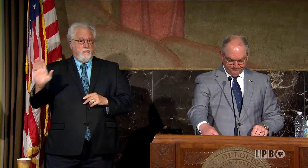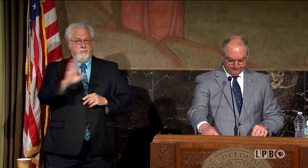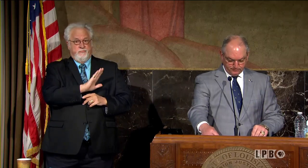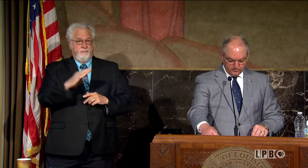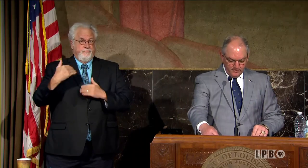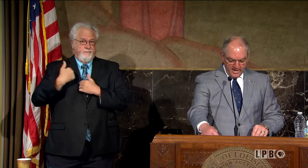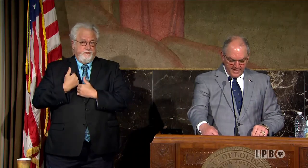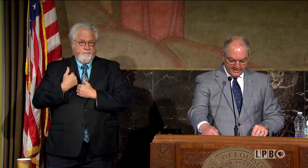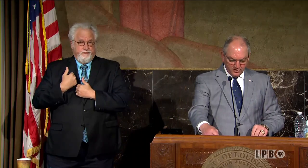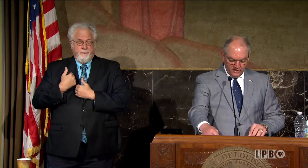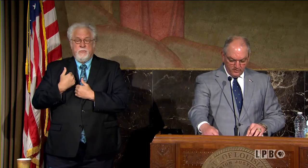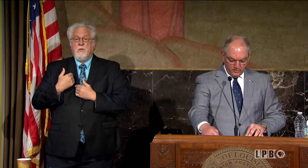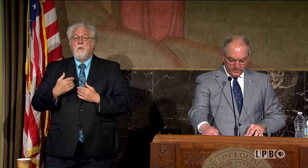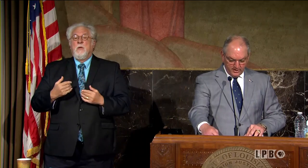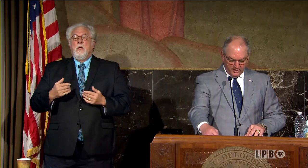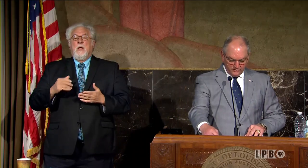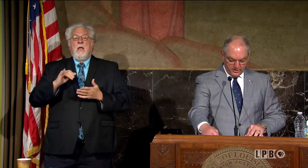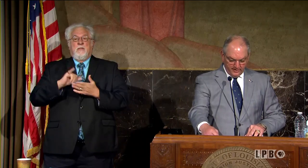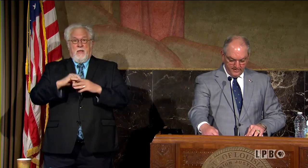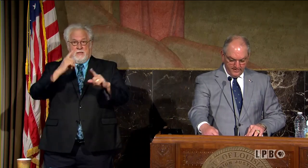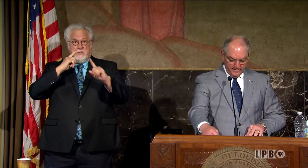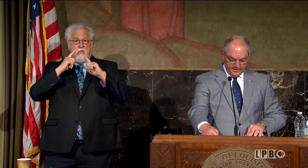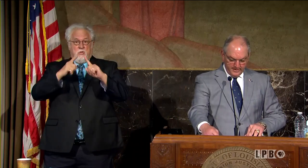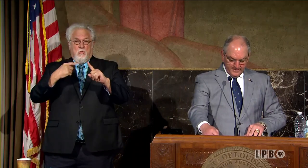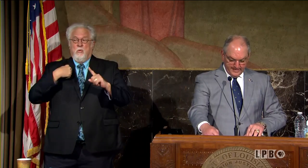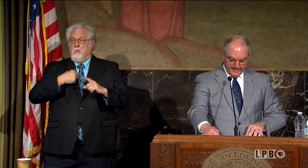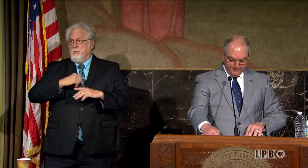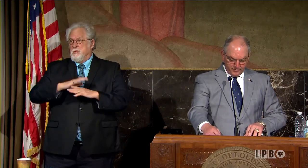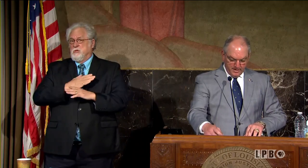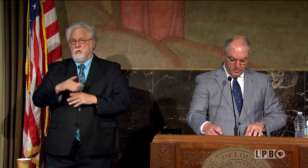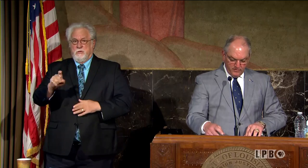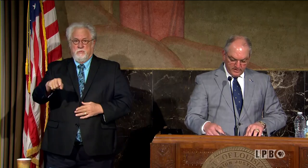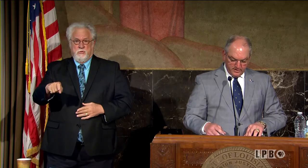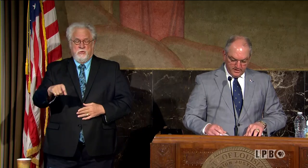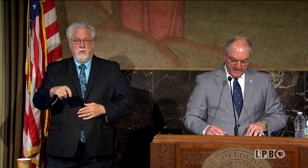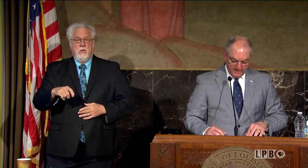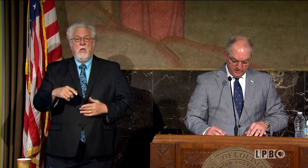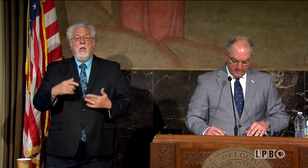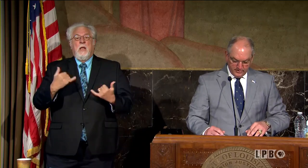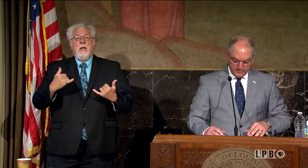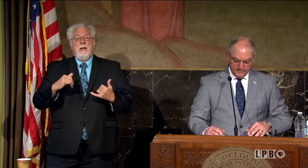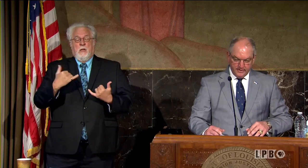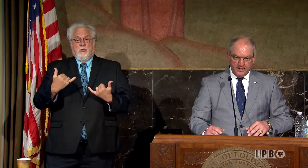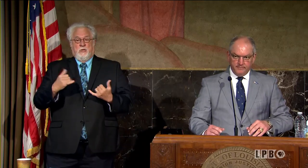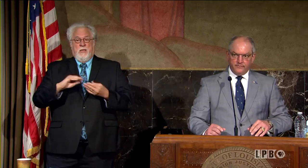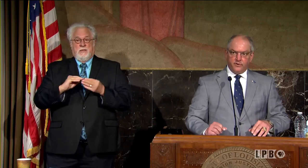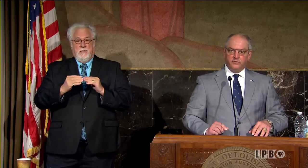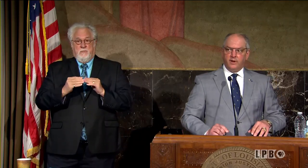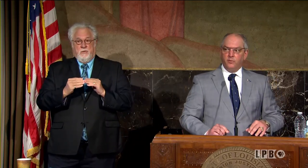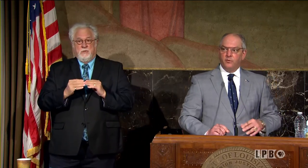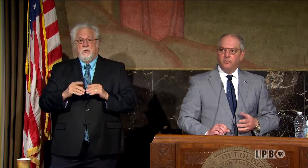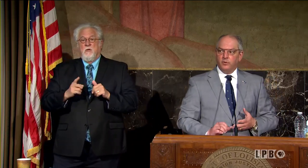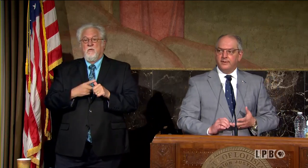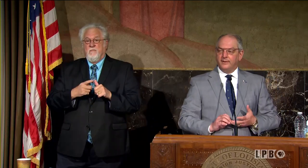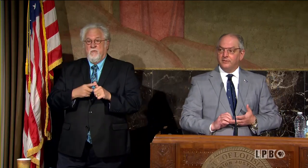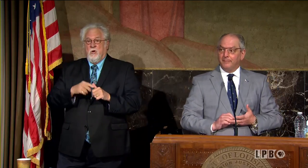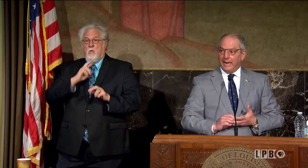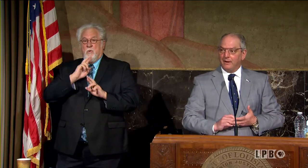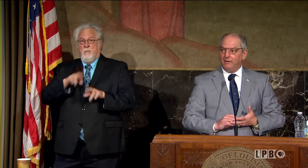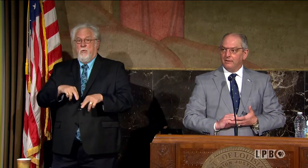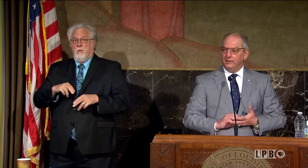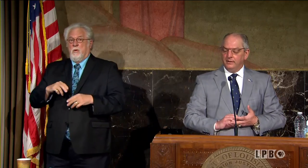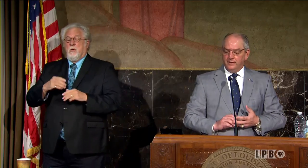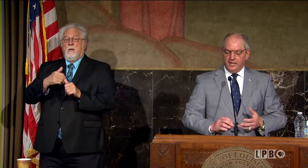part. And that's a goal that we should all share. And moving to today's numbers, first of all, I want to report that